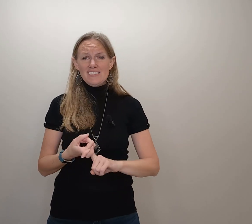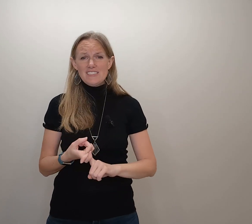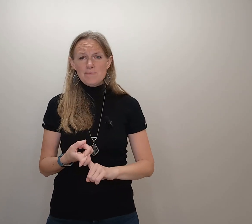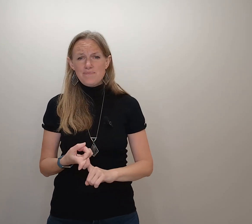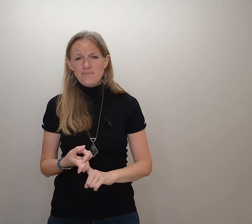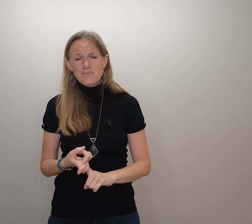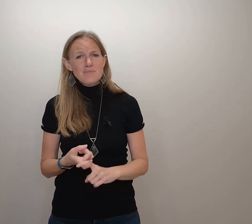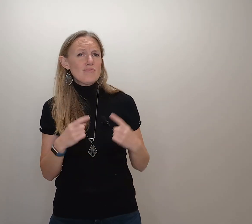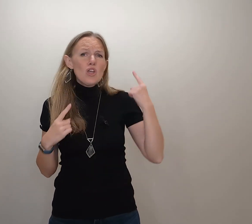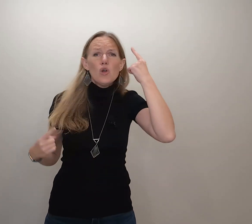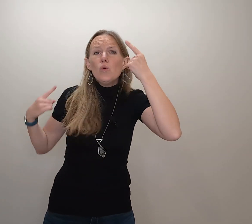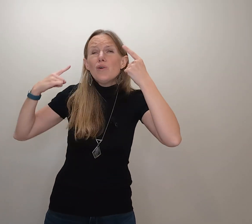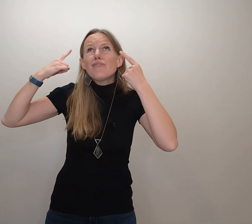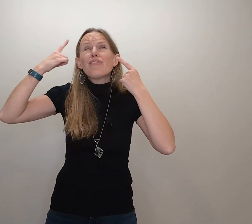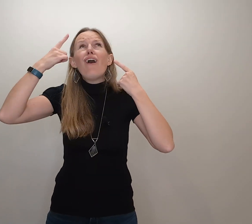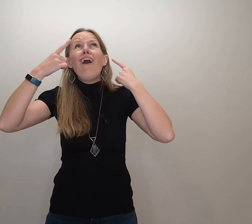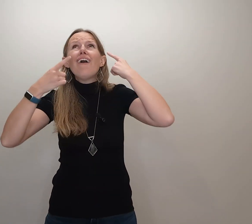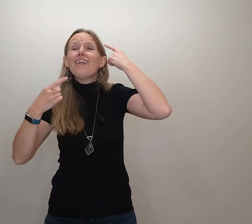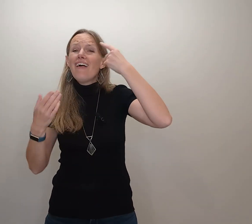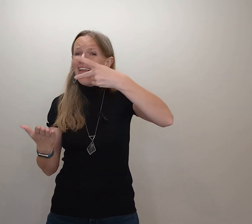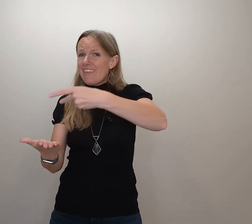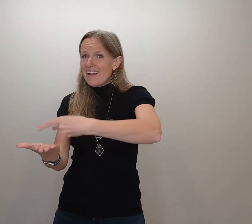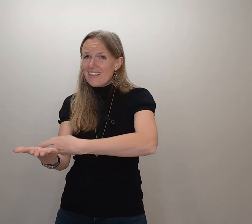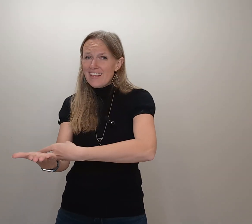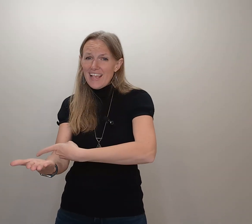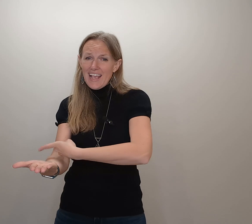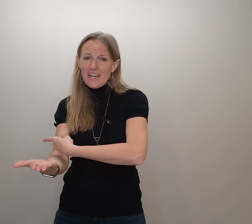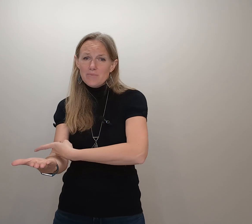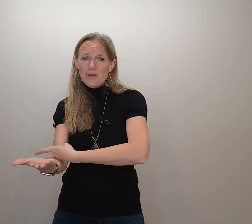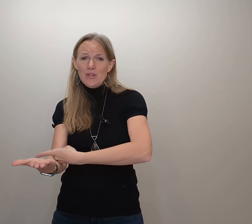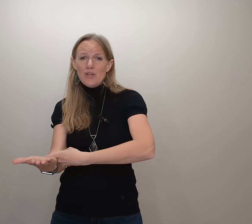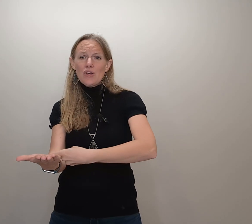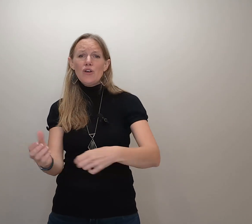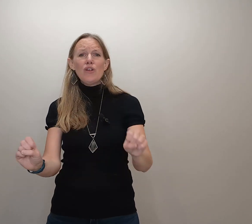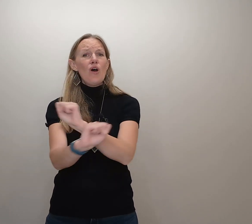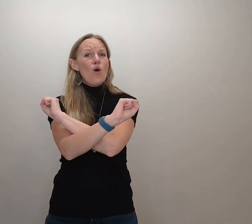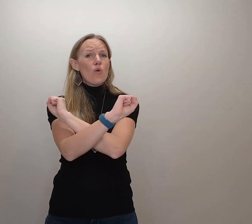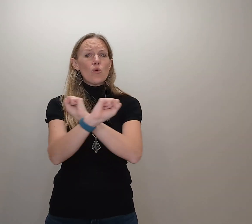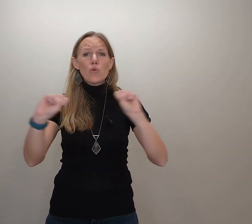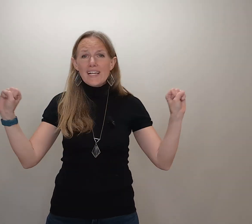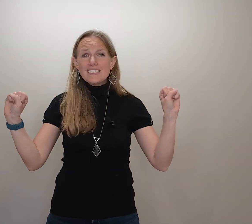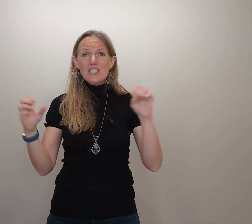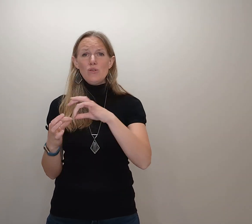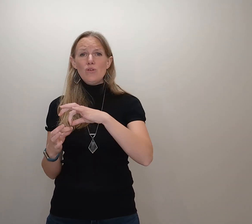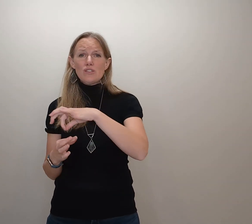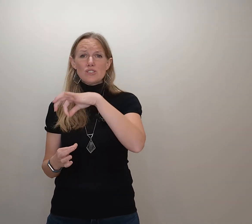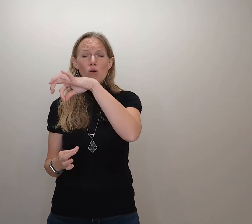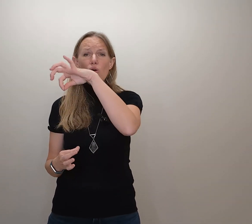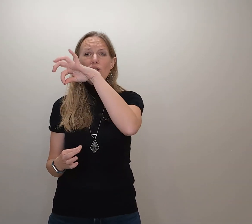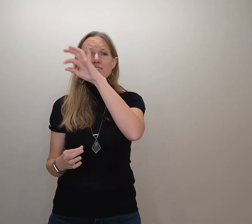friend. Who would have thought that a lamb could rescue the souls